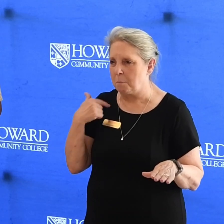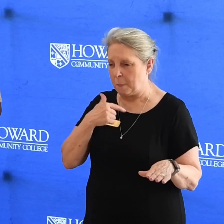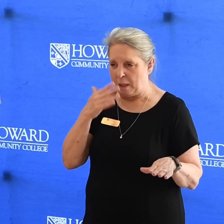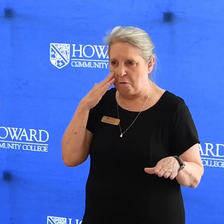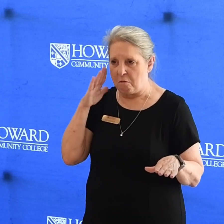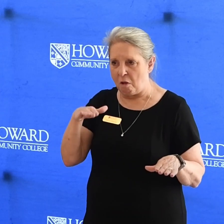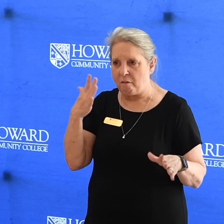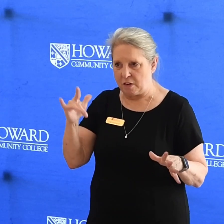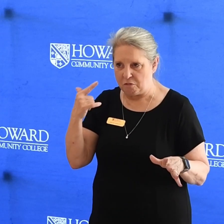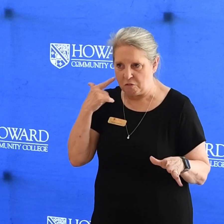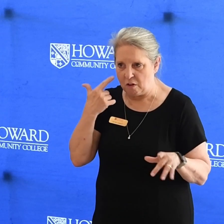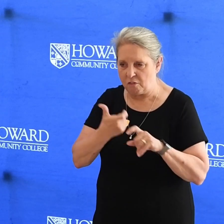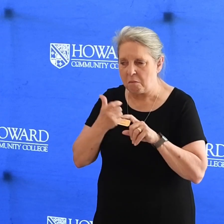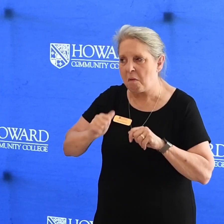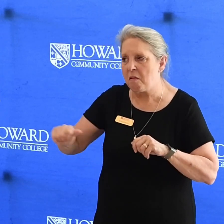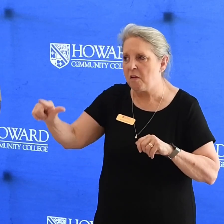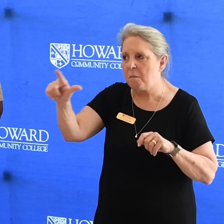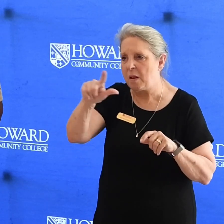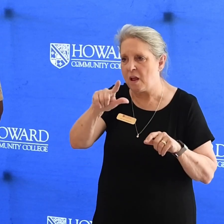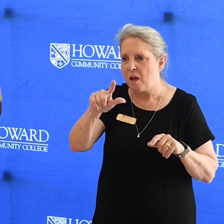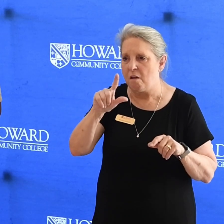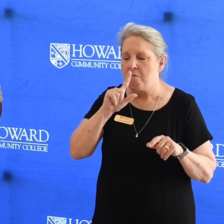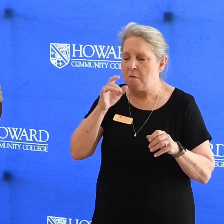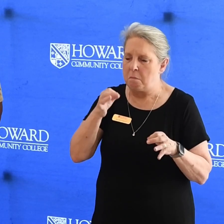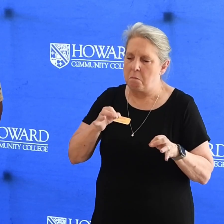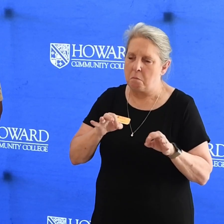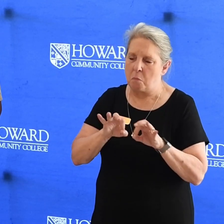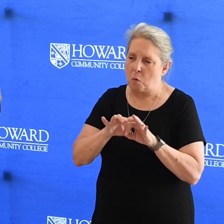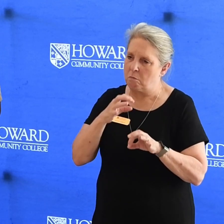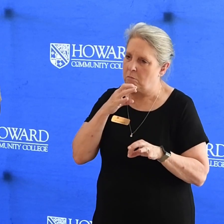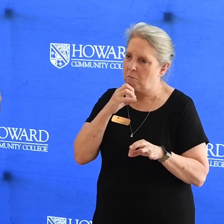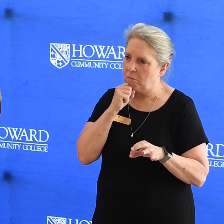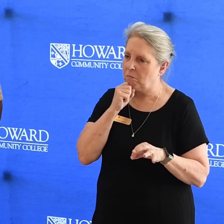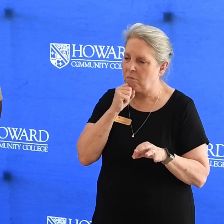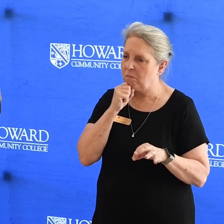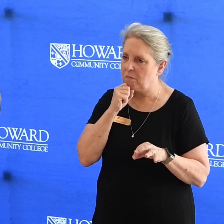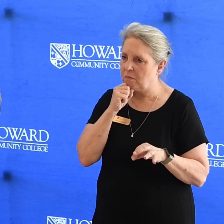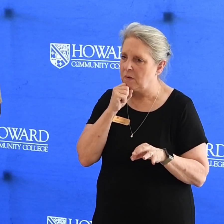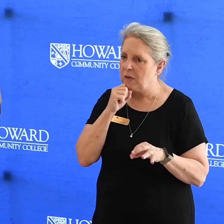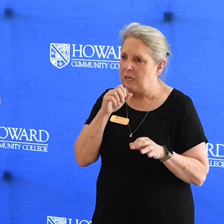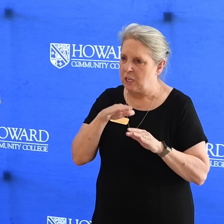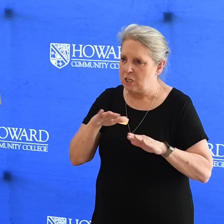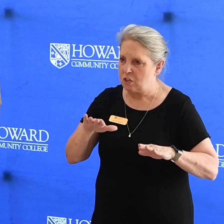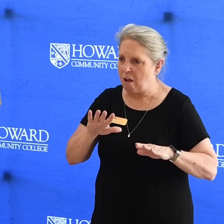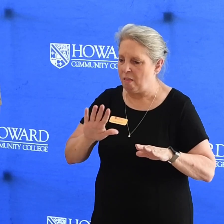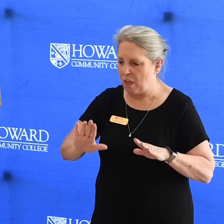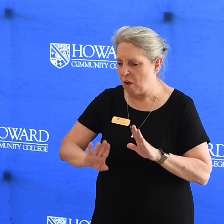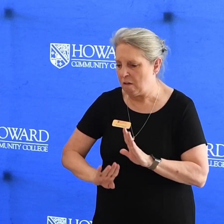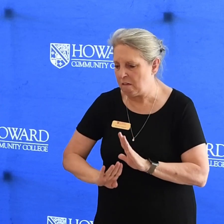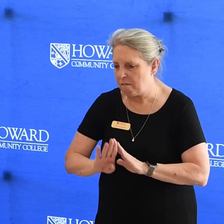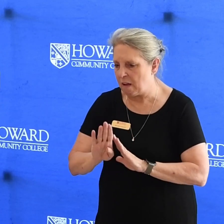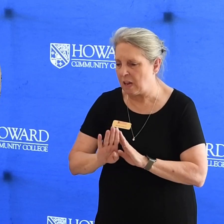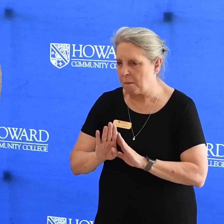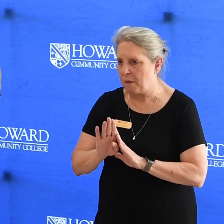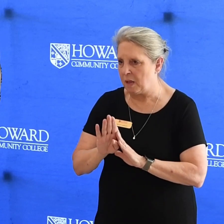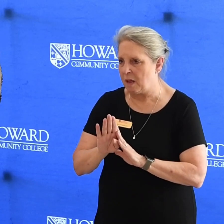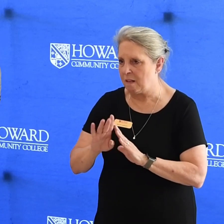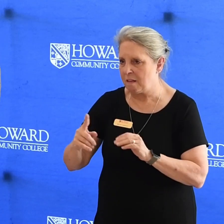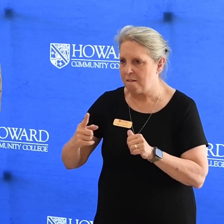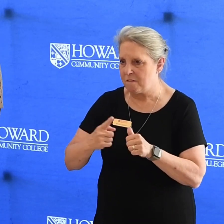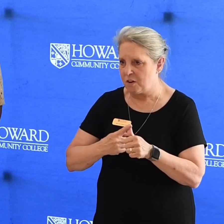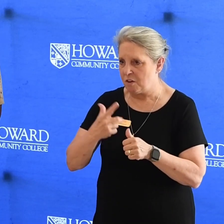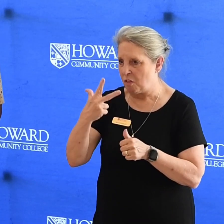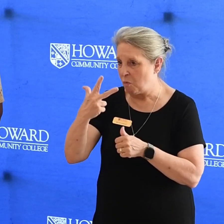and we've already heard from everyone else, how important it is in a child's development that those first